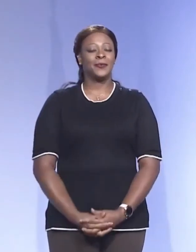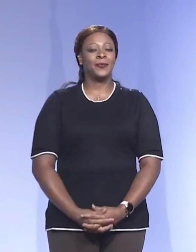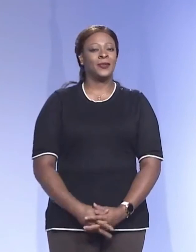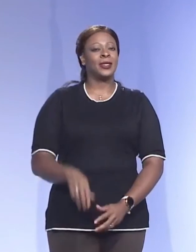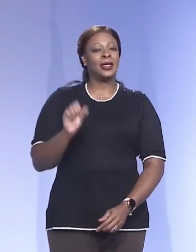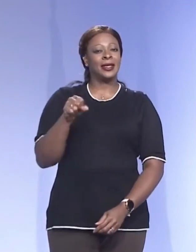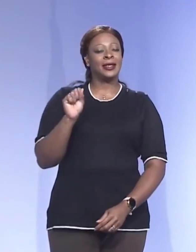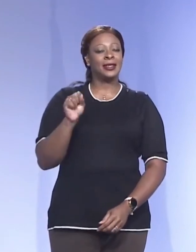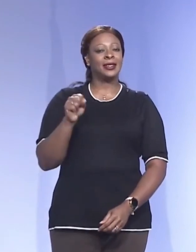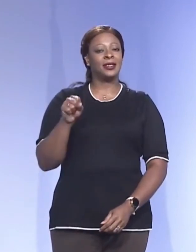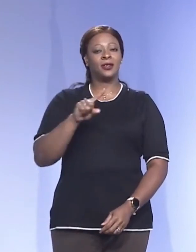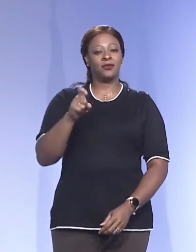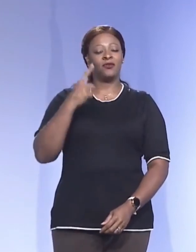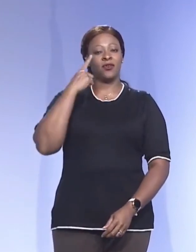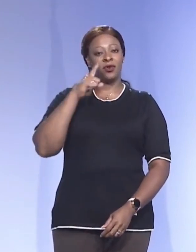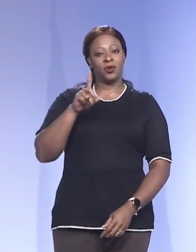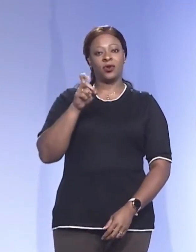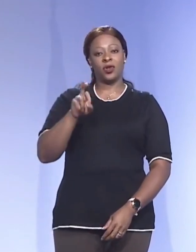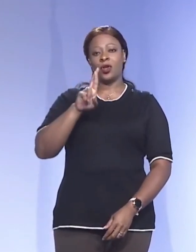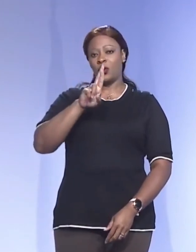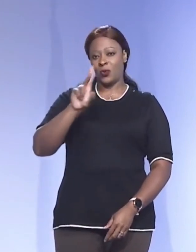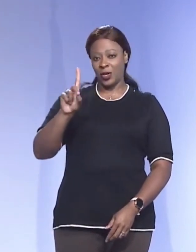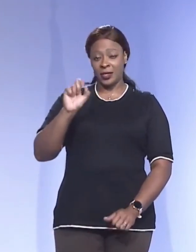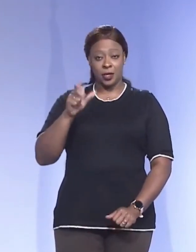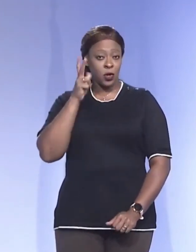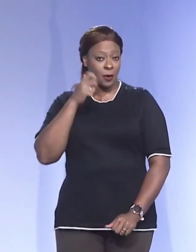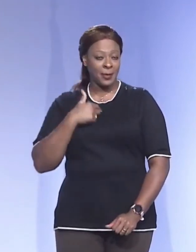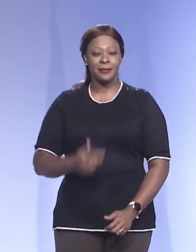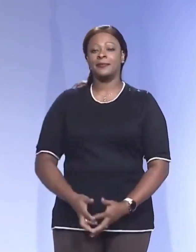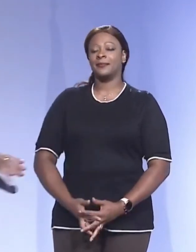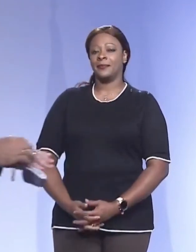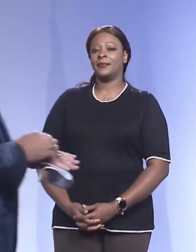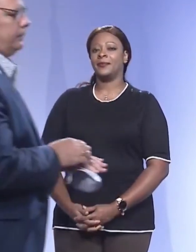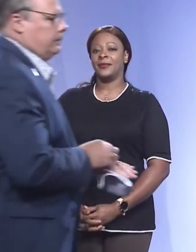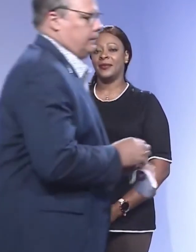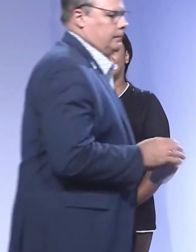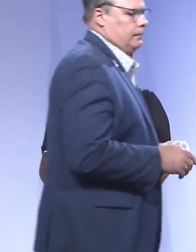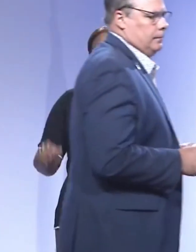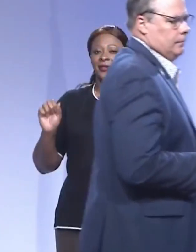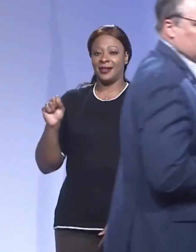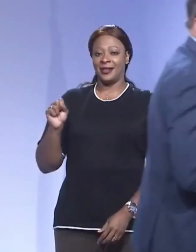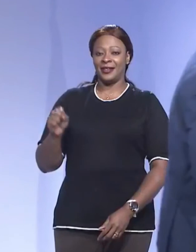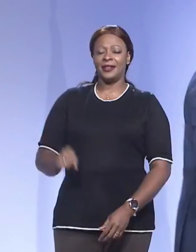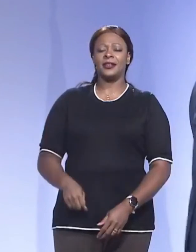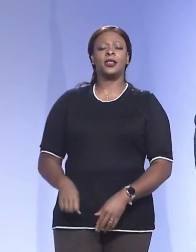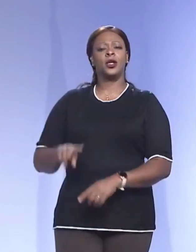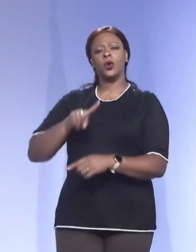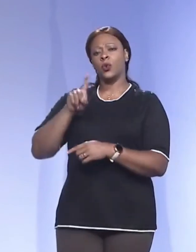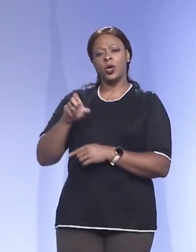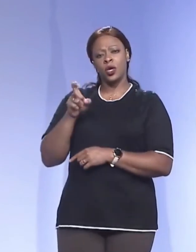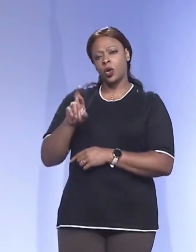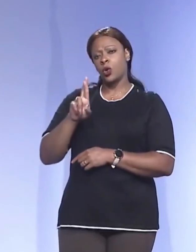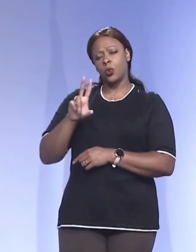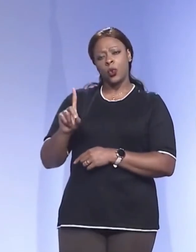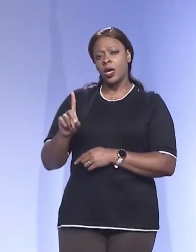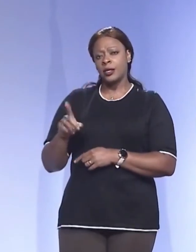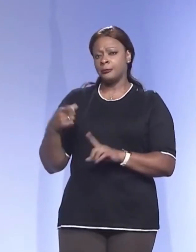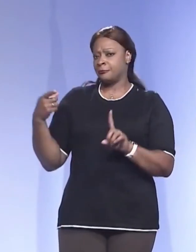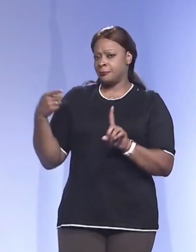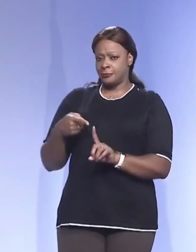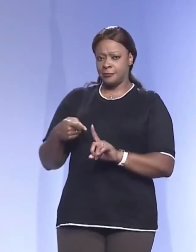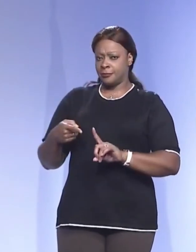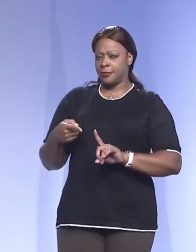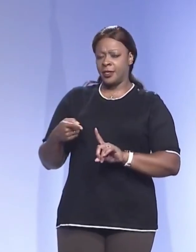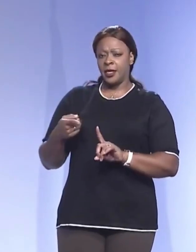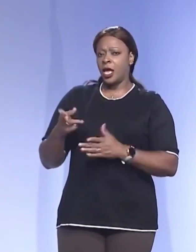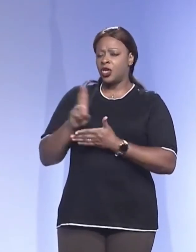Yes, this question is for Dr. Rudd. Can you hear me? Yes. Yes, my question, Dr. Rudd, when it comes to